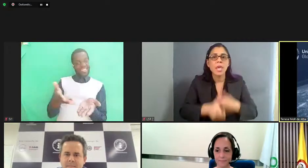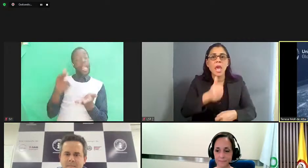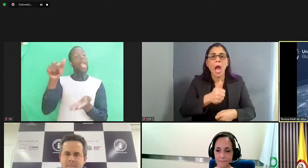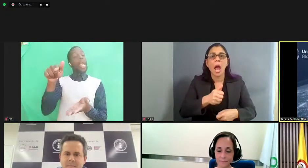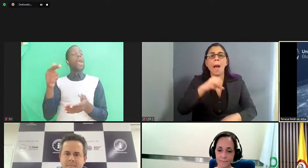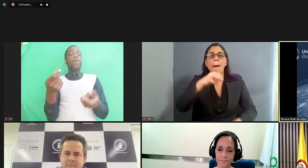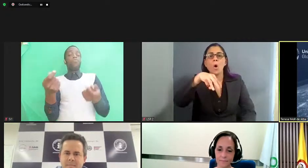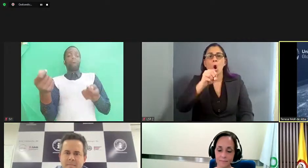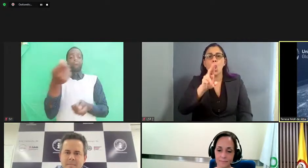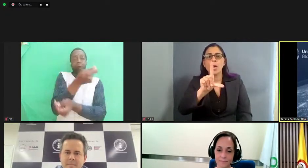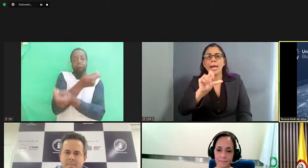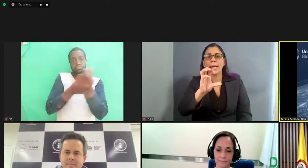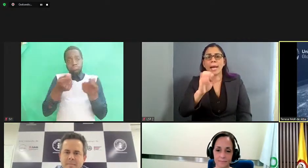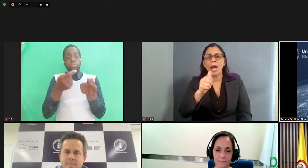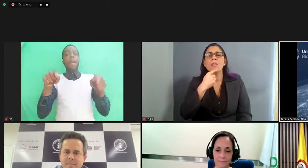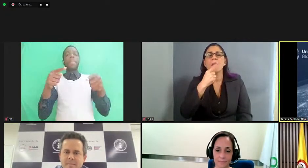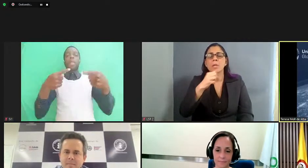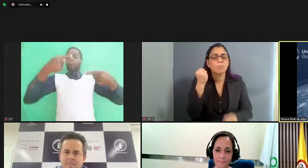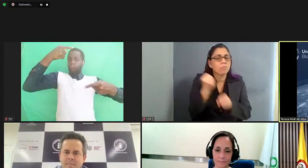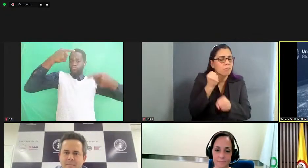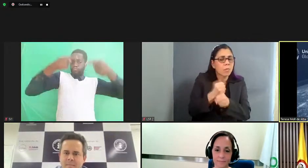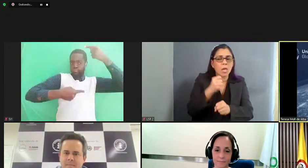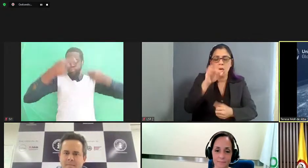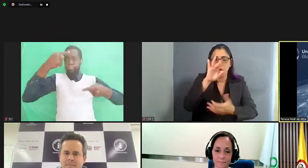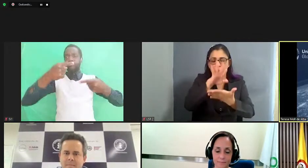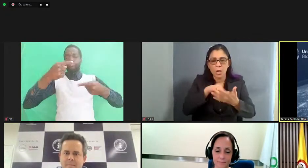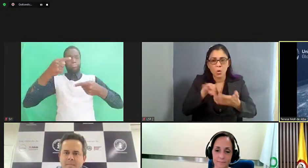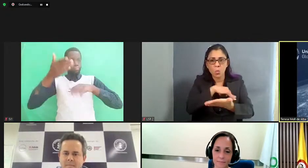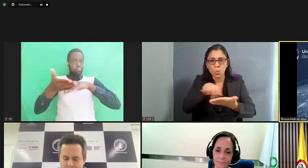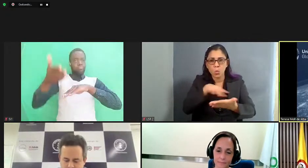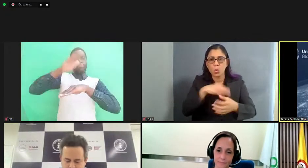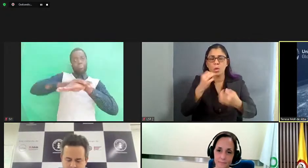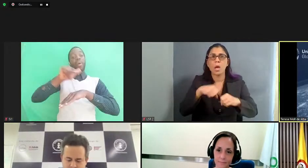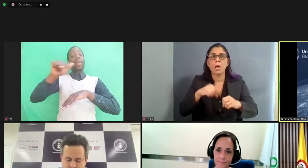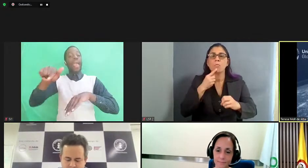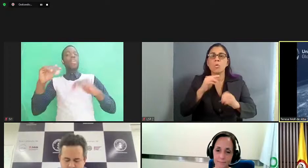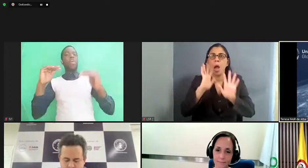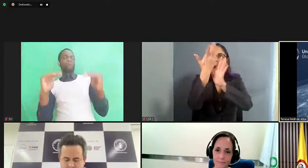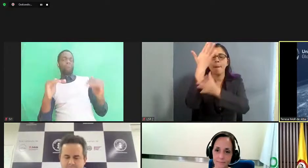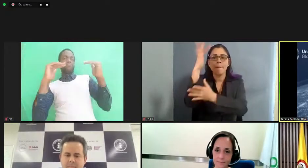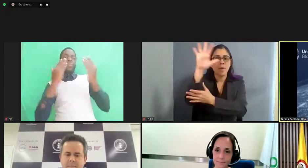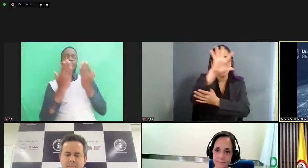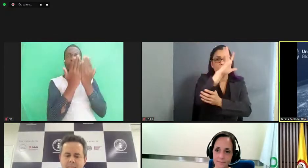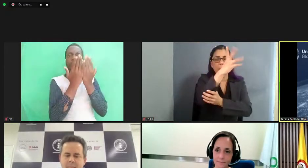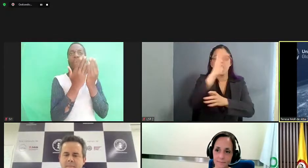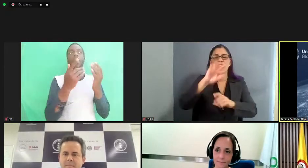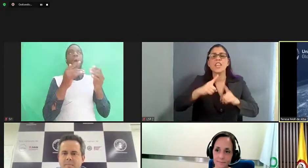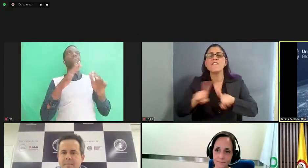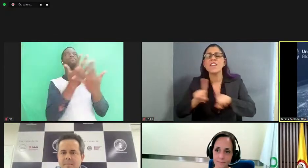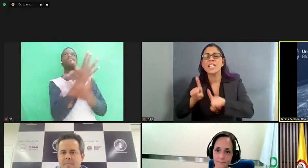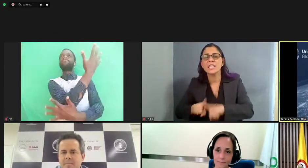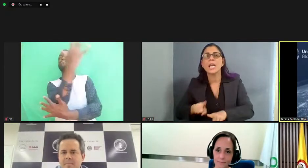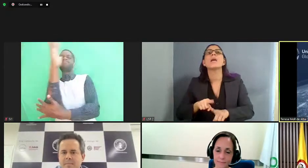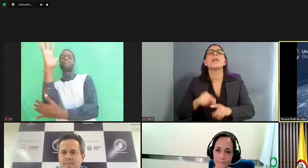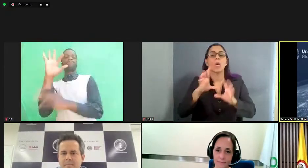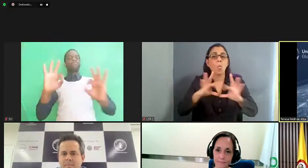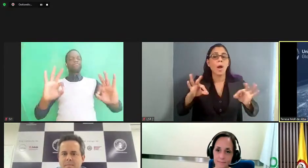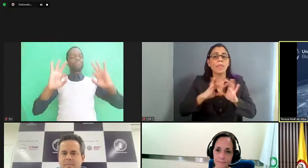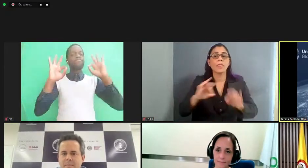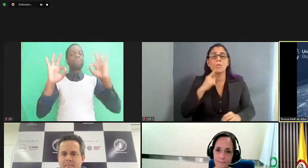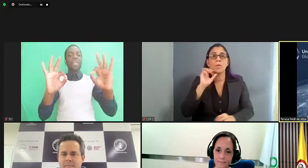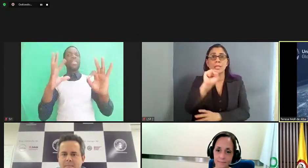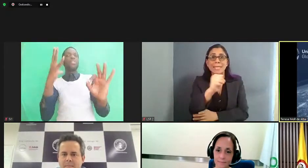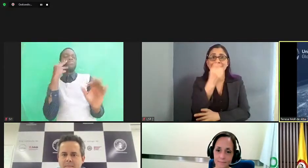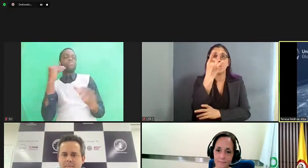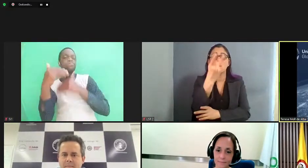who is an economist and paletologist with experience and postgraduate studies and environmental economy she has a